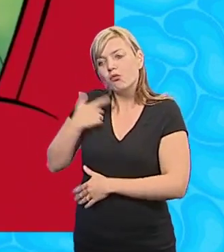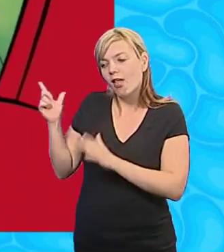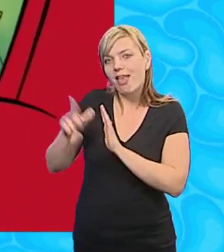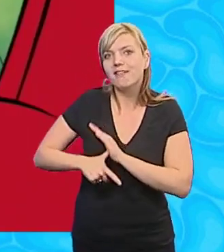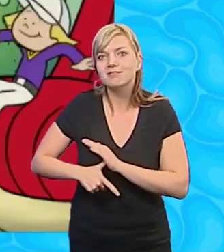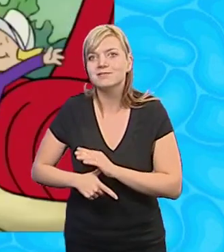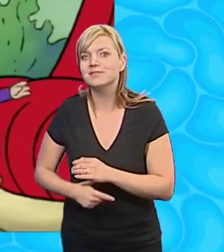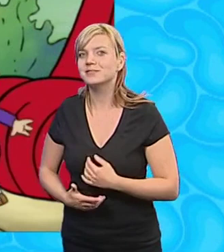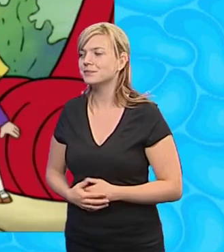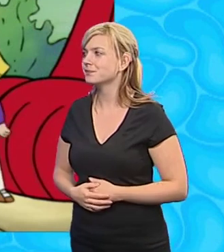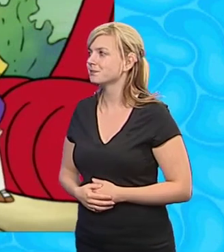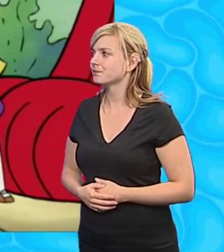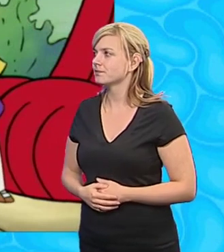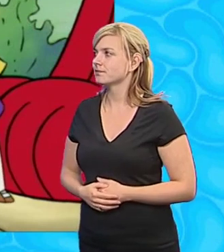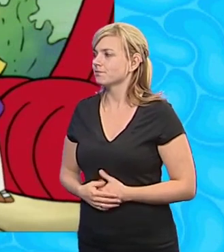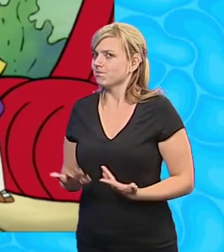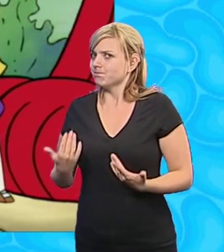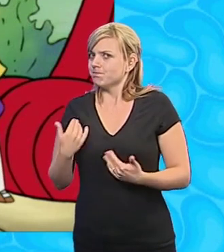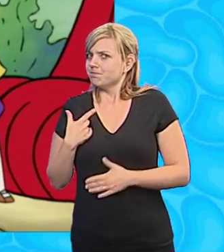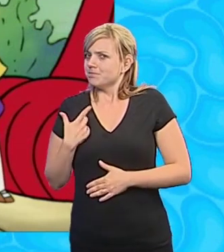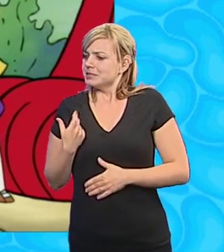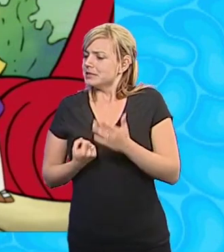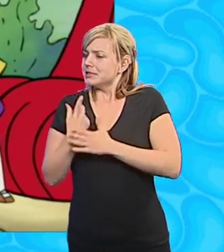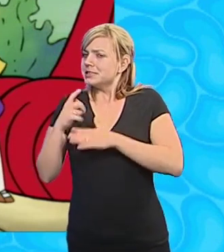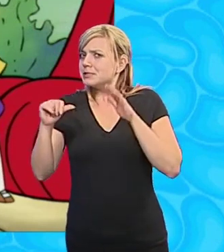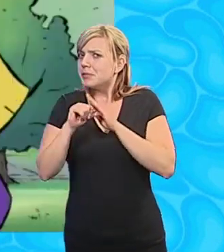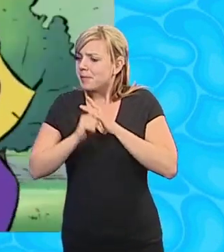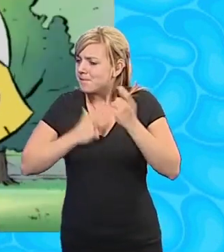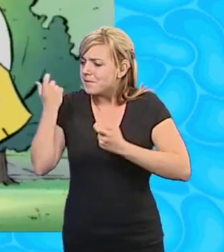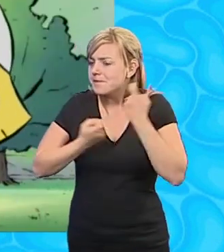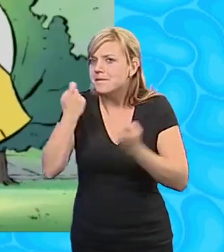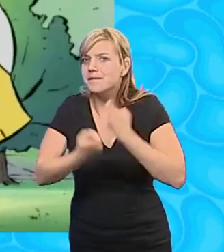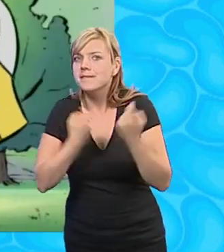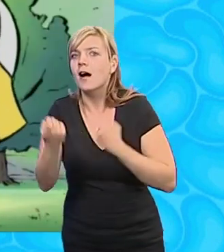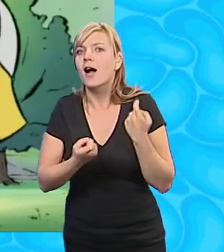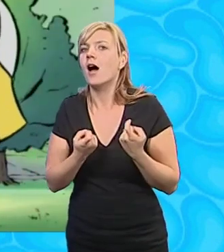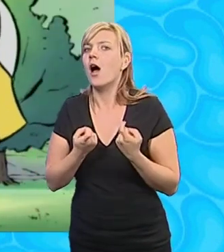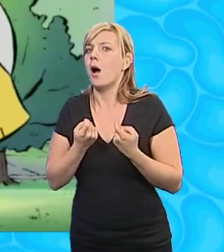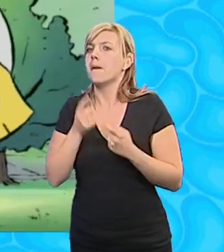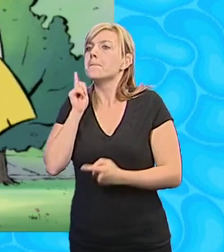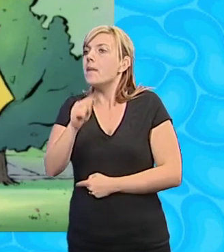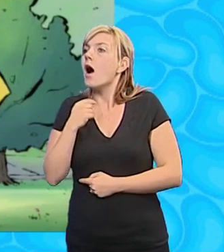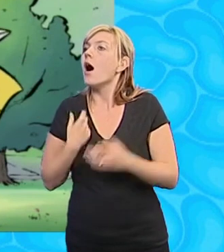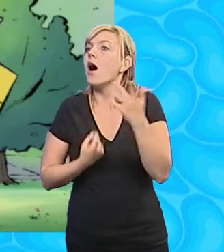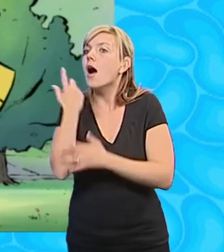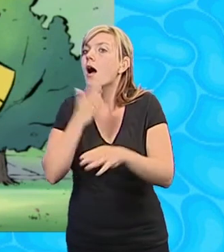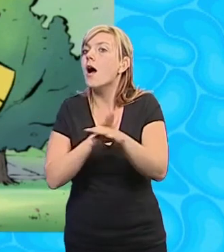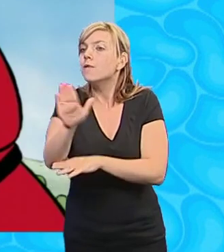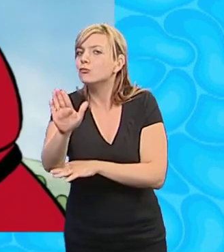late. I had a little trouble finding everything, but I don't think I'm going to have that trouble